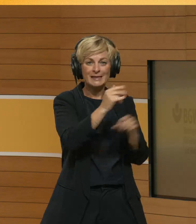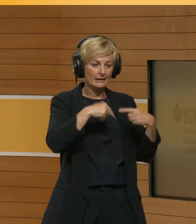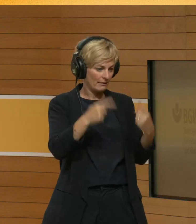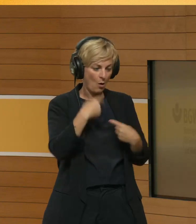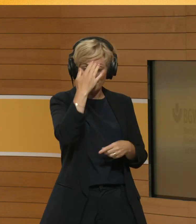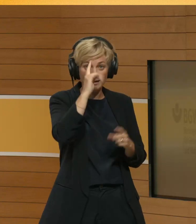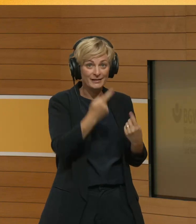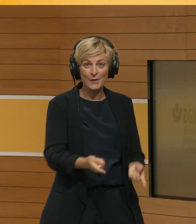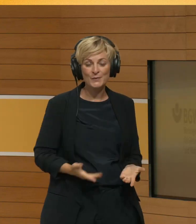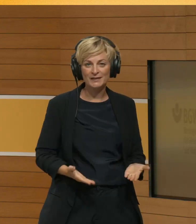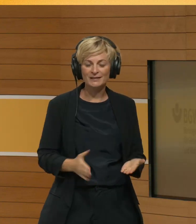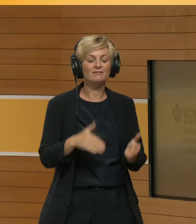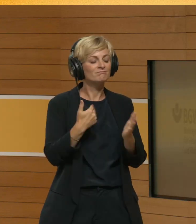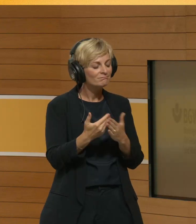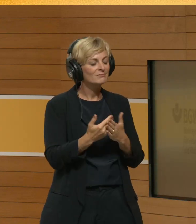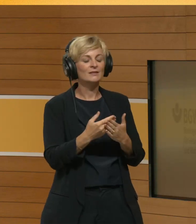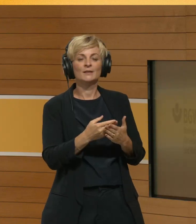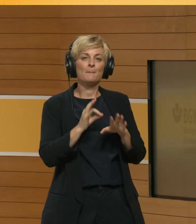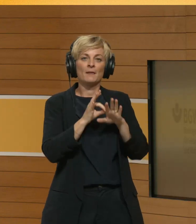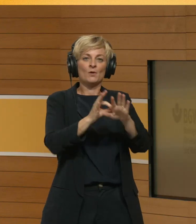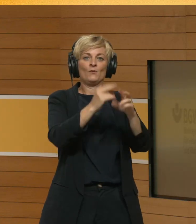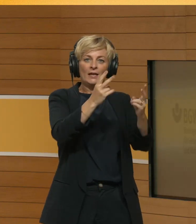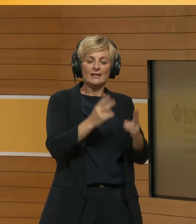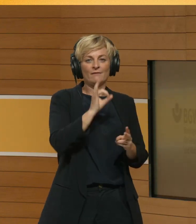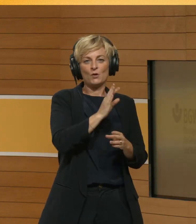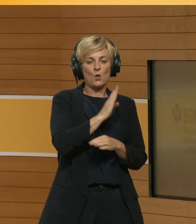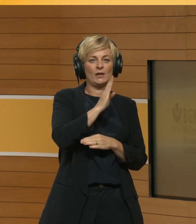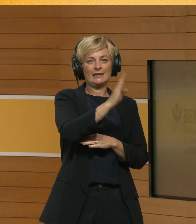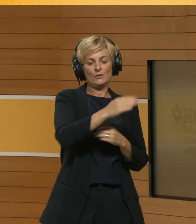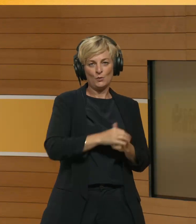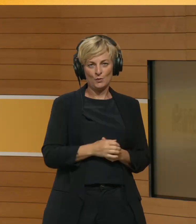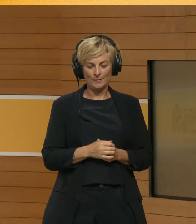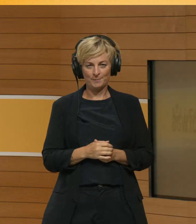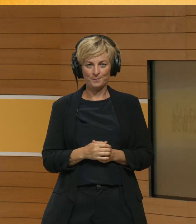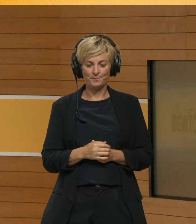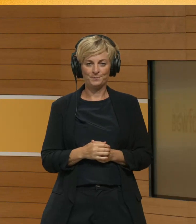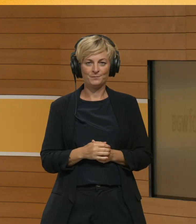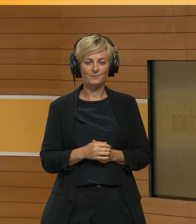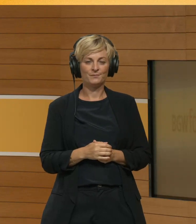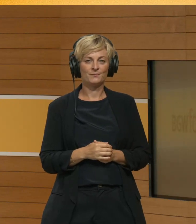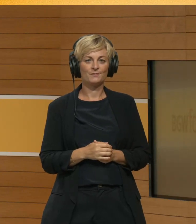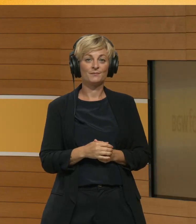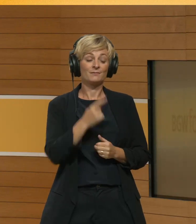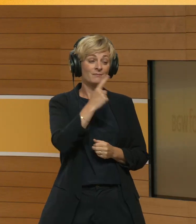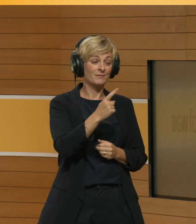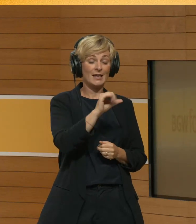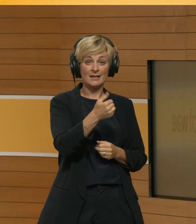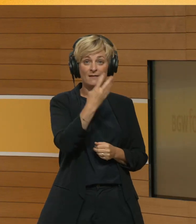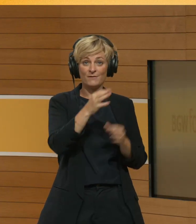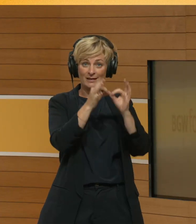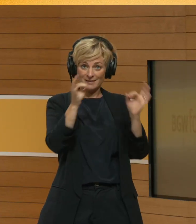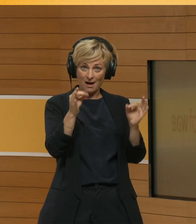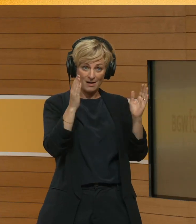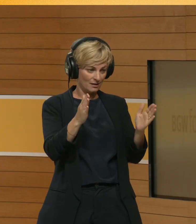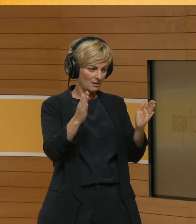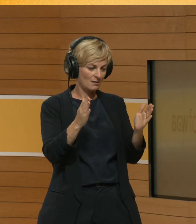find things. People get everything they need during those 4 days. So they get their staff cards, they get meal cards, they get